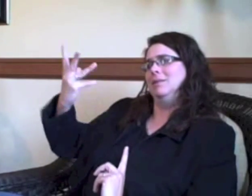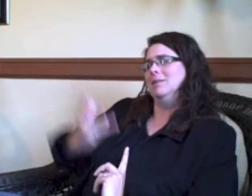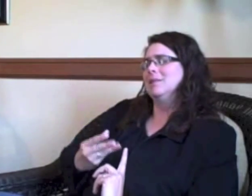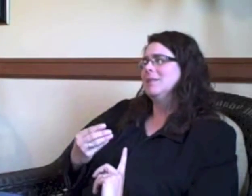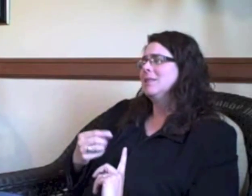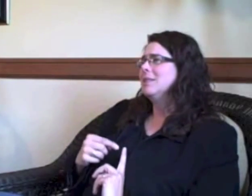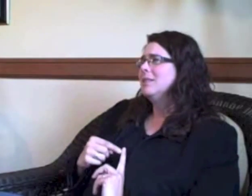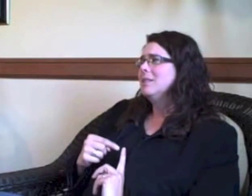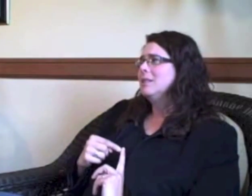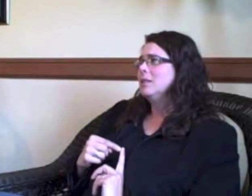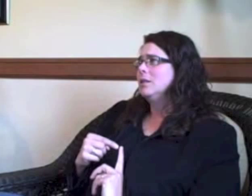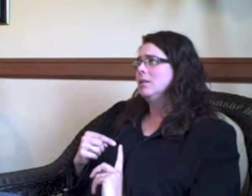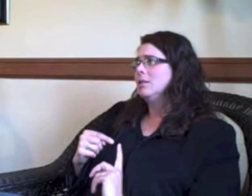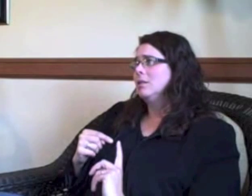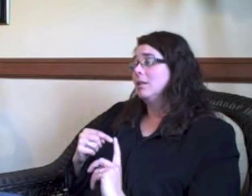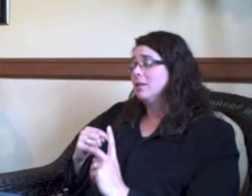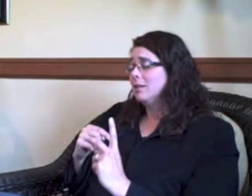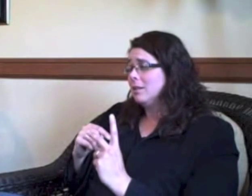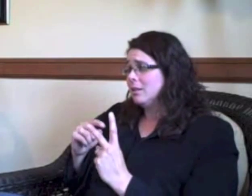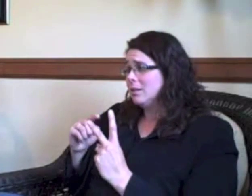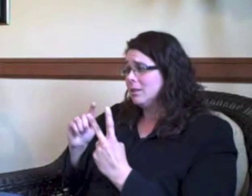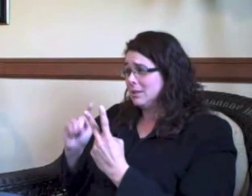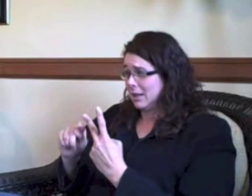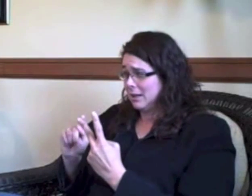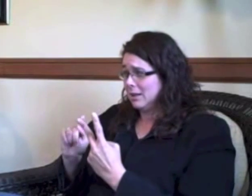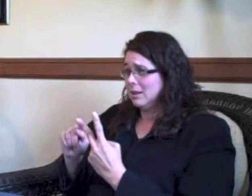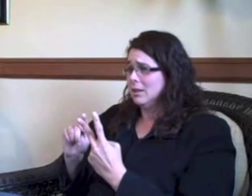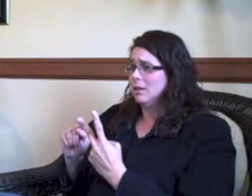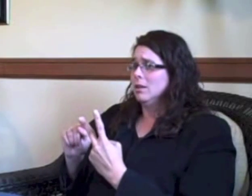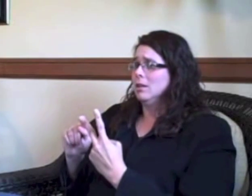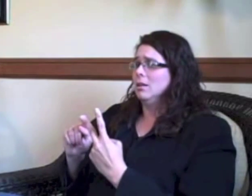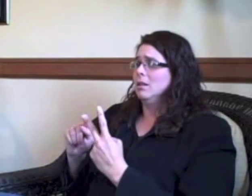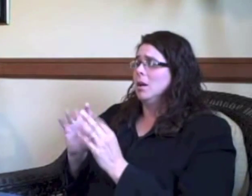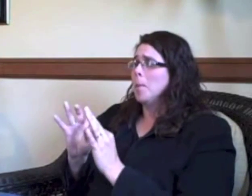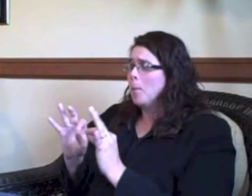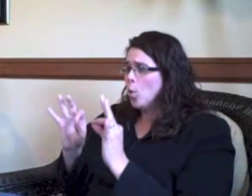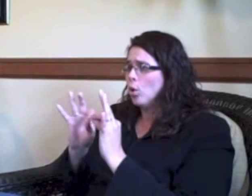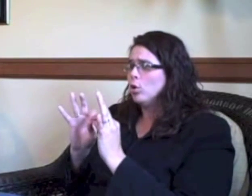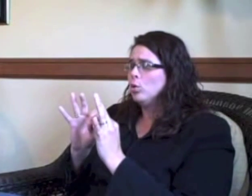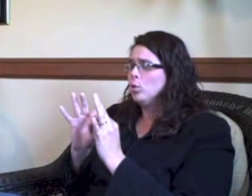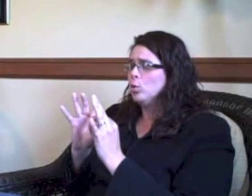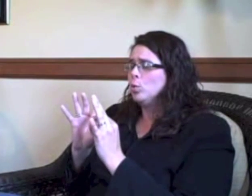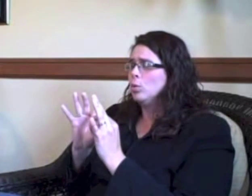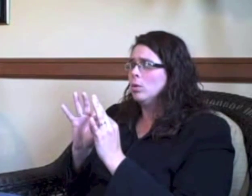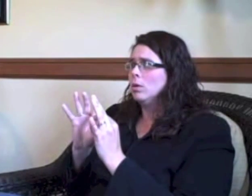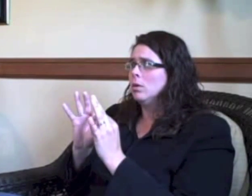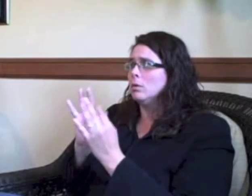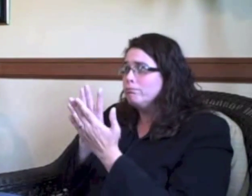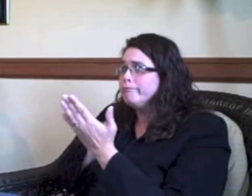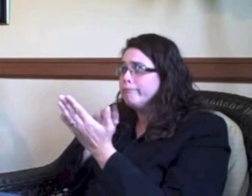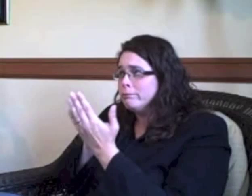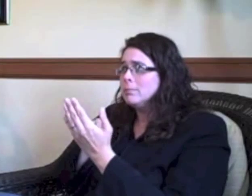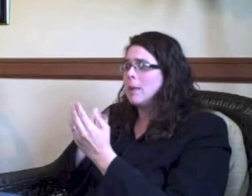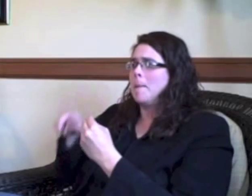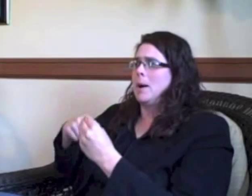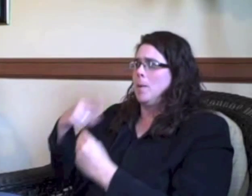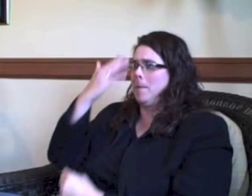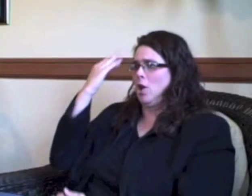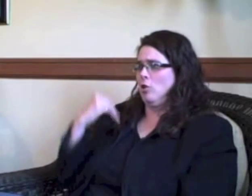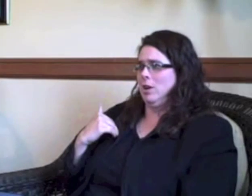speak to us and to our soul and to our heart. And secondly, I think that it's important that